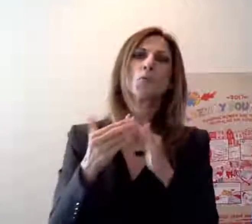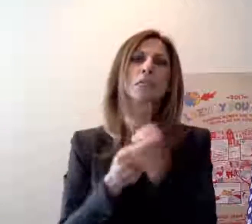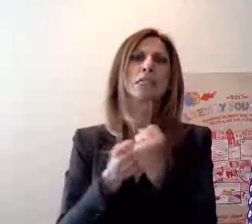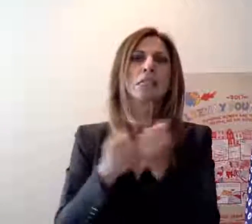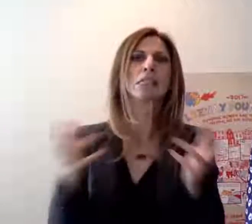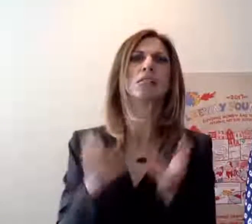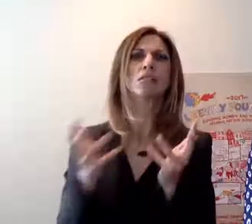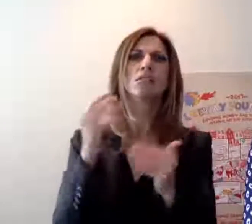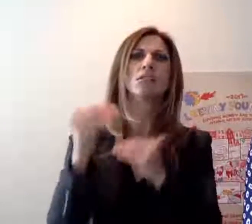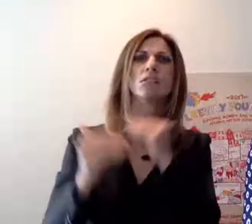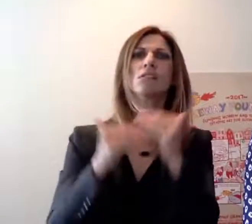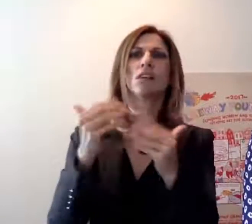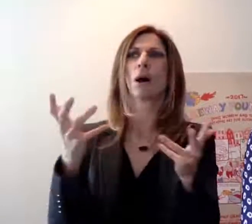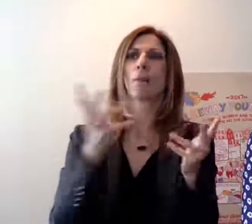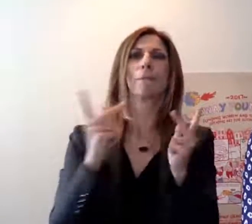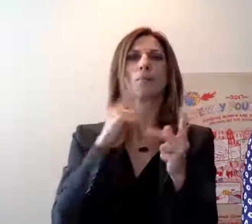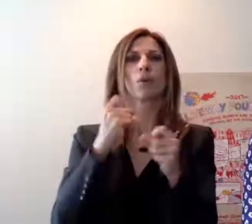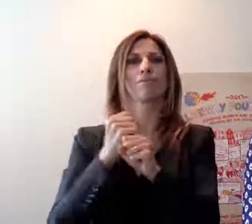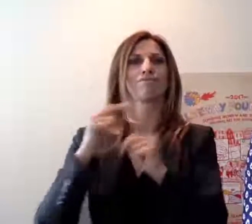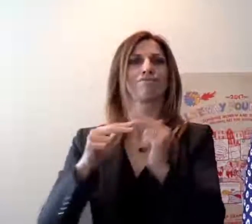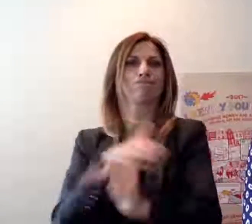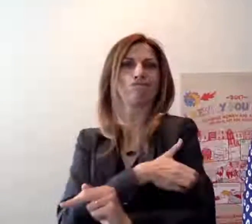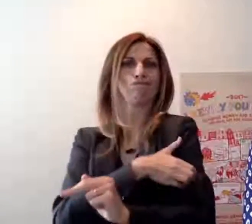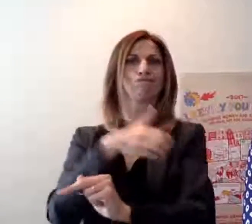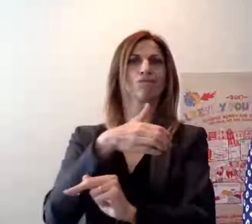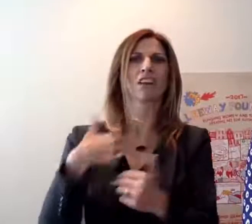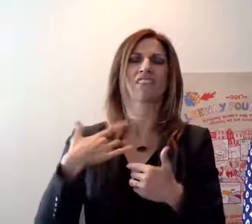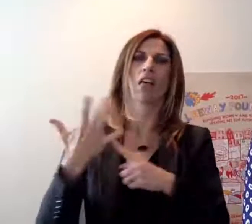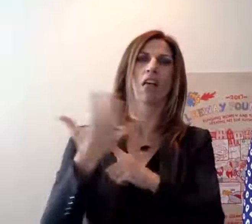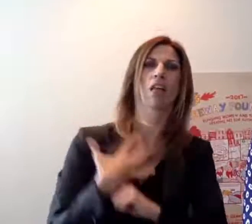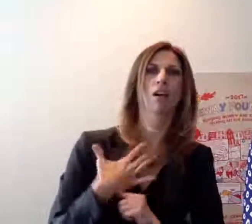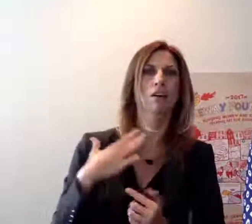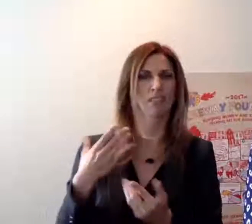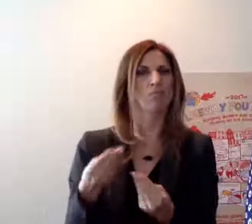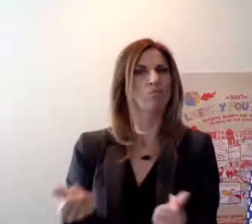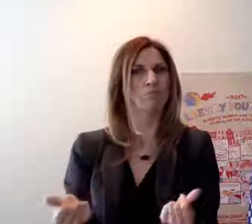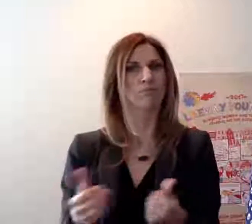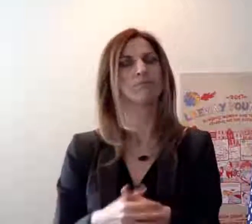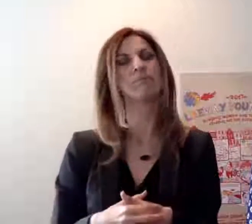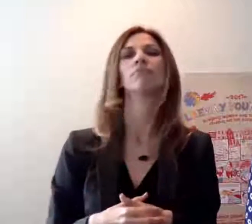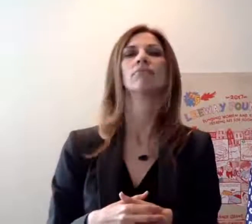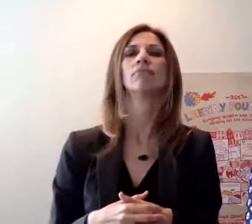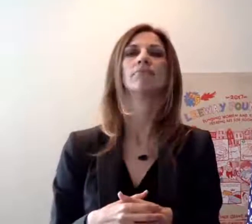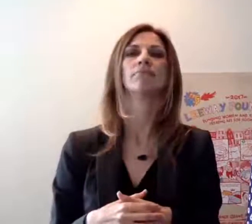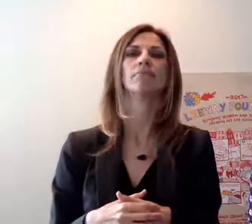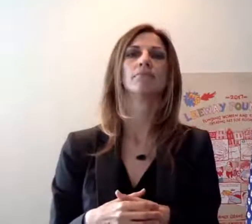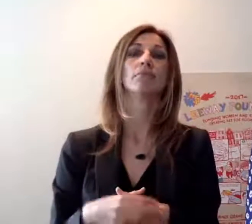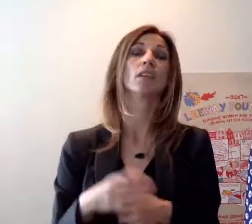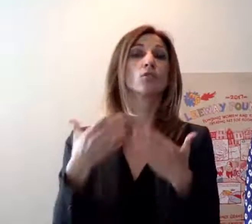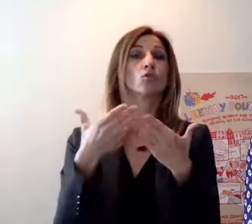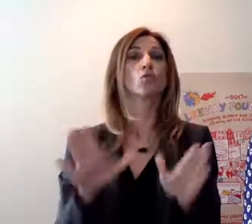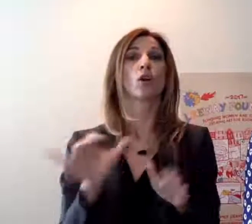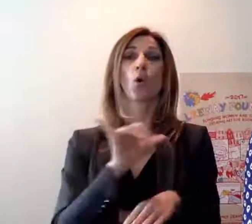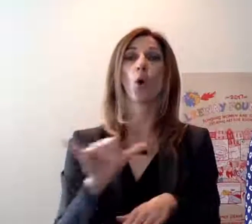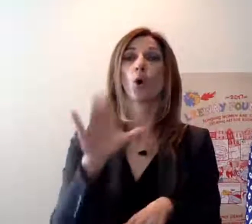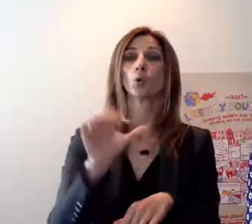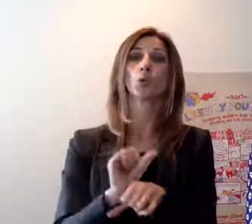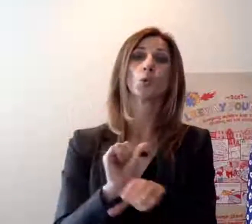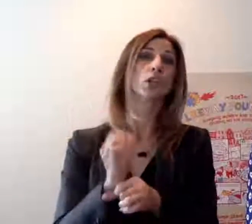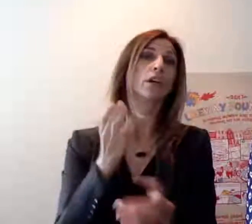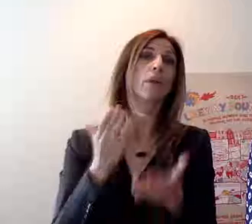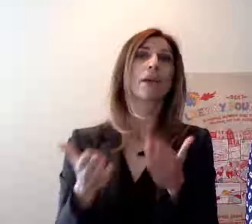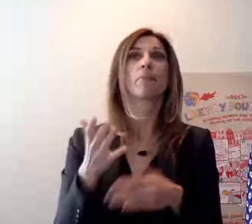people are able to build their power and be less marginalized. And generally also with your work that you're maybe